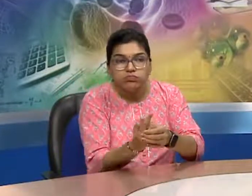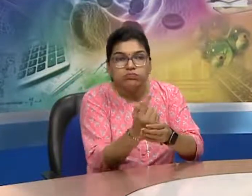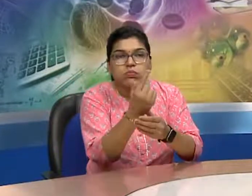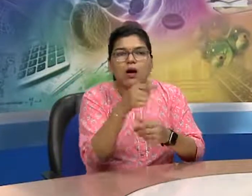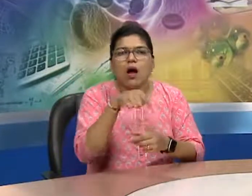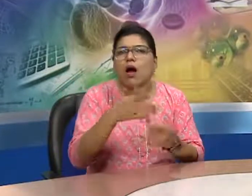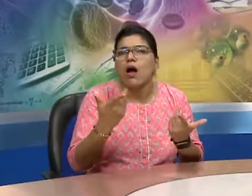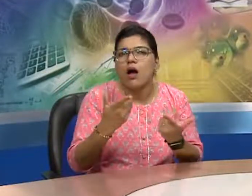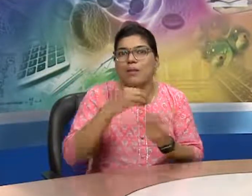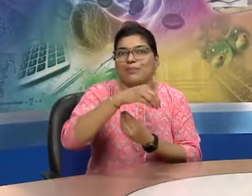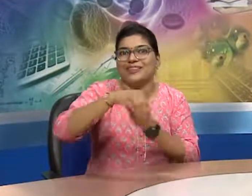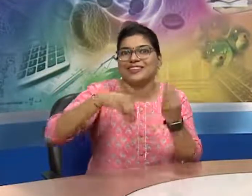and